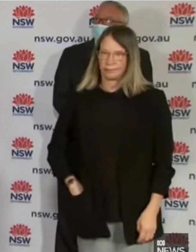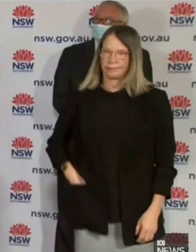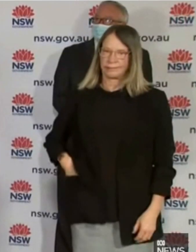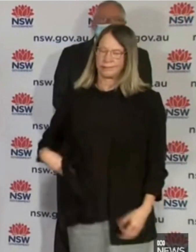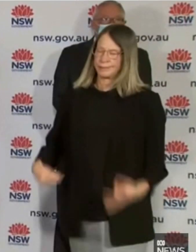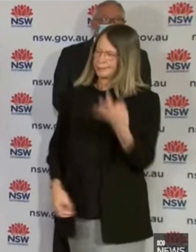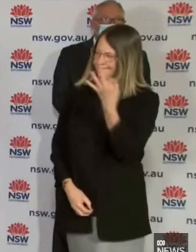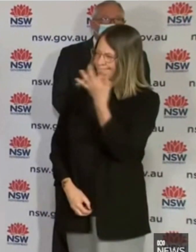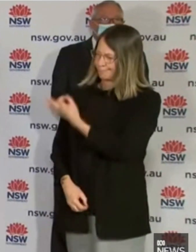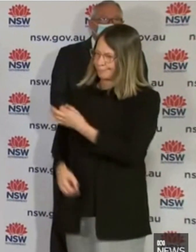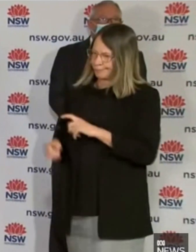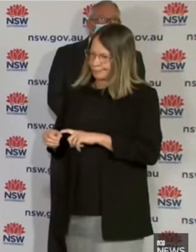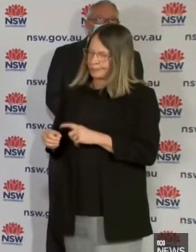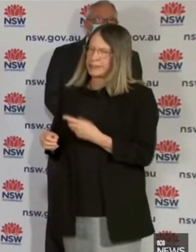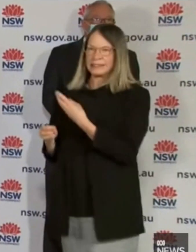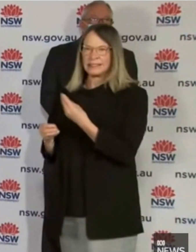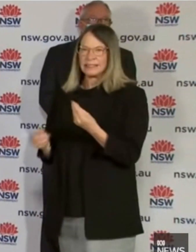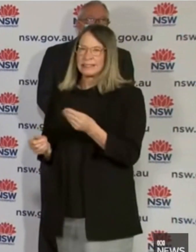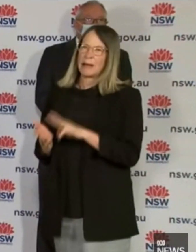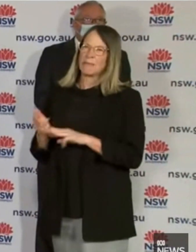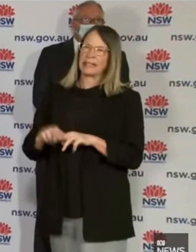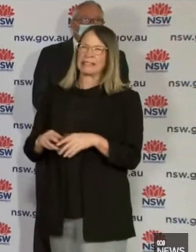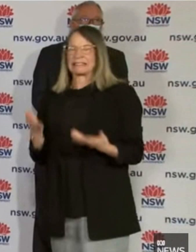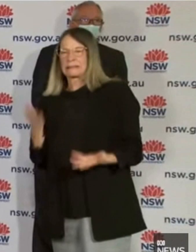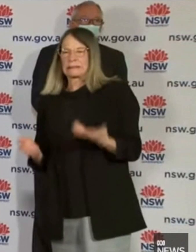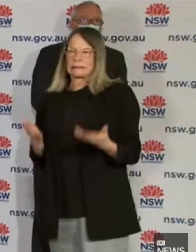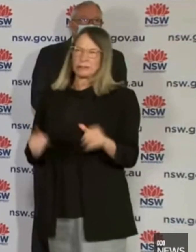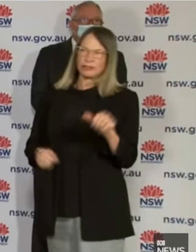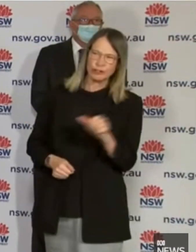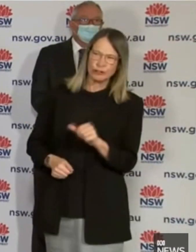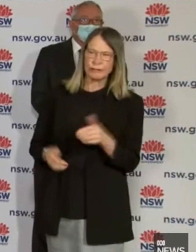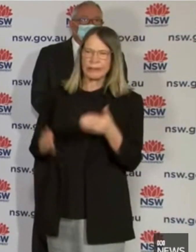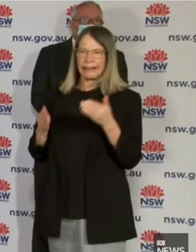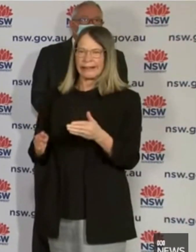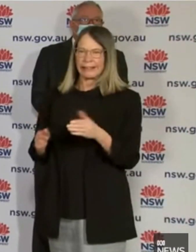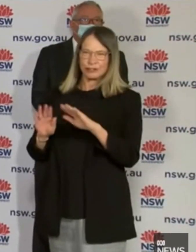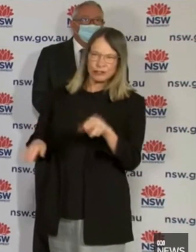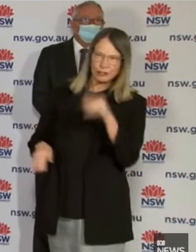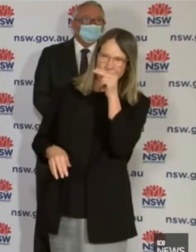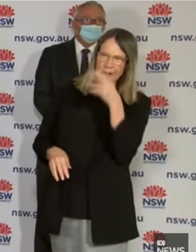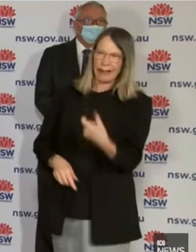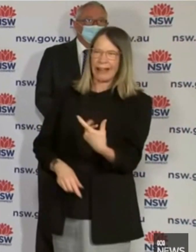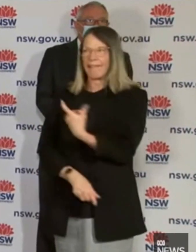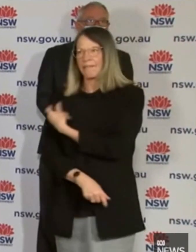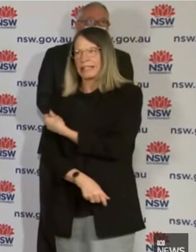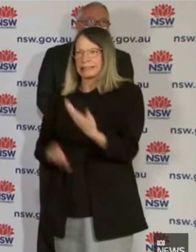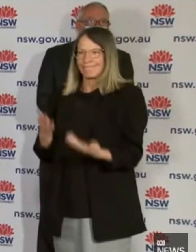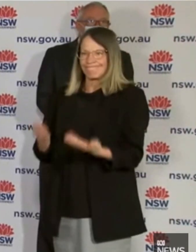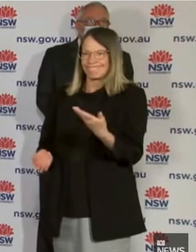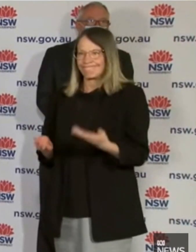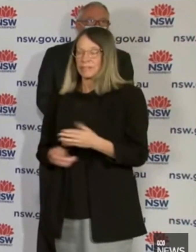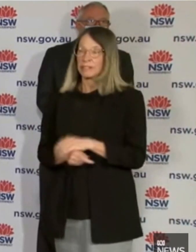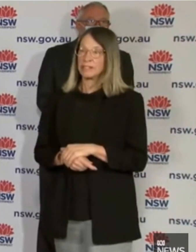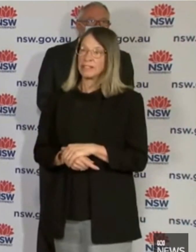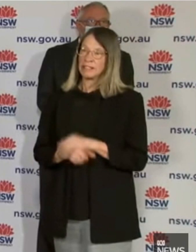seen so many young children already coming forward for their first dose, but are you concerned that we will see pockets, certainly in